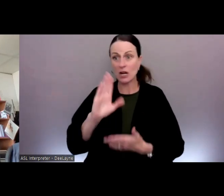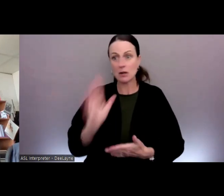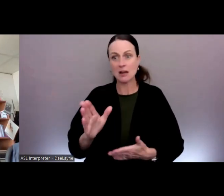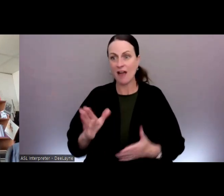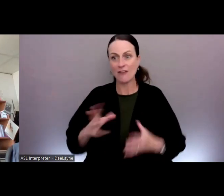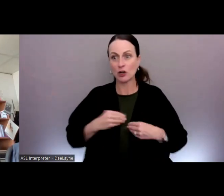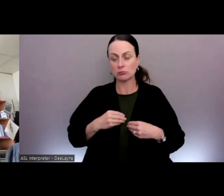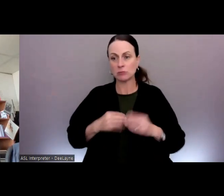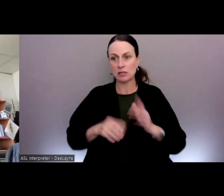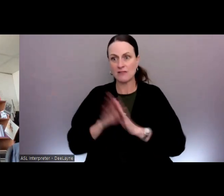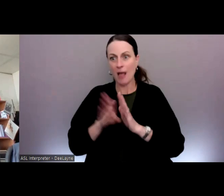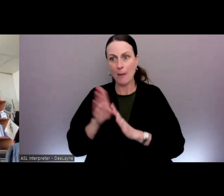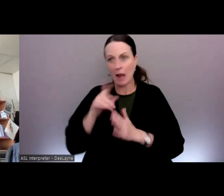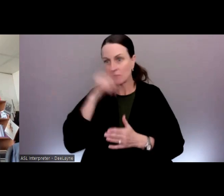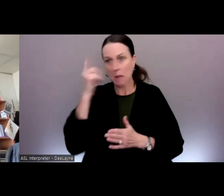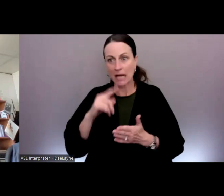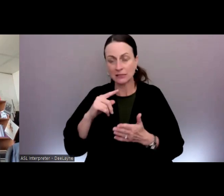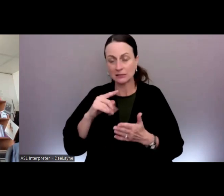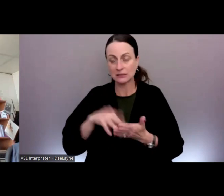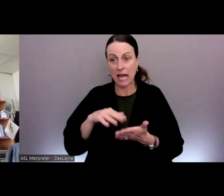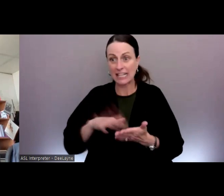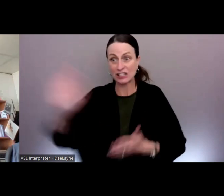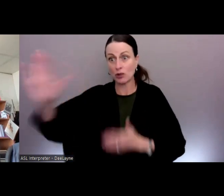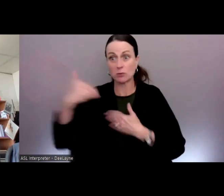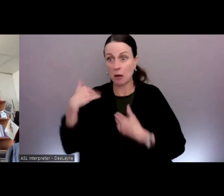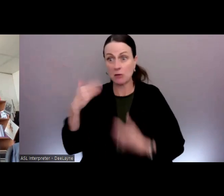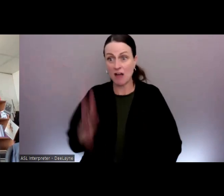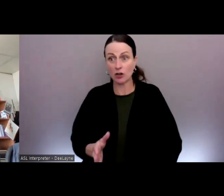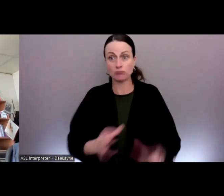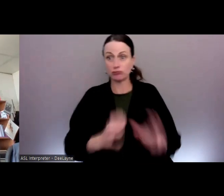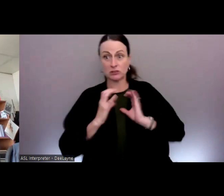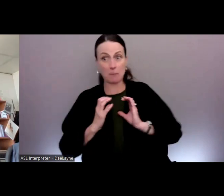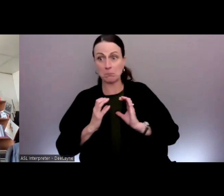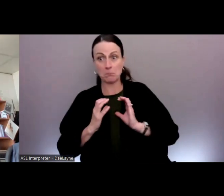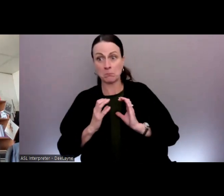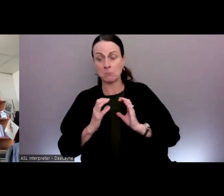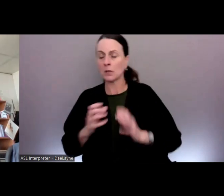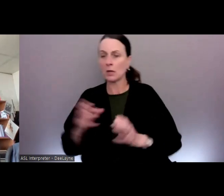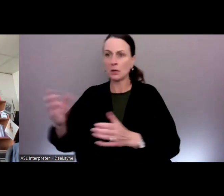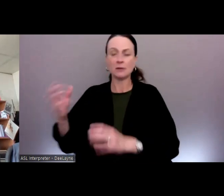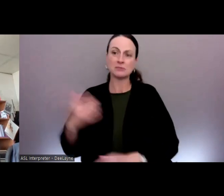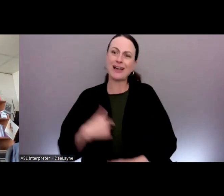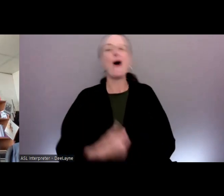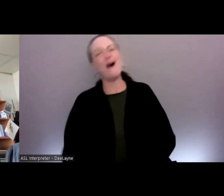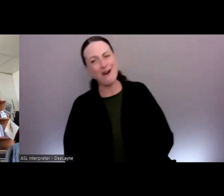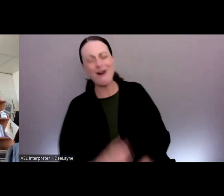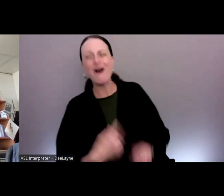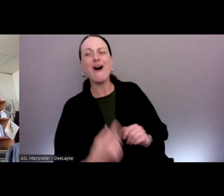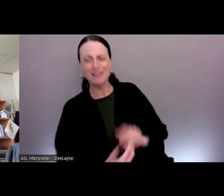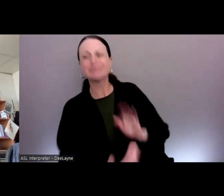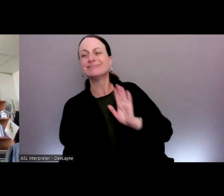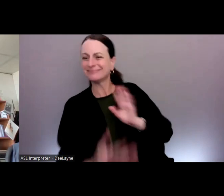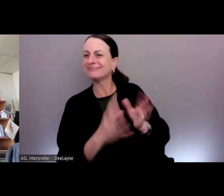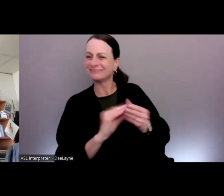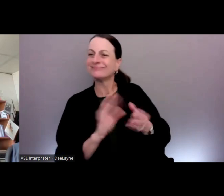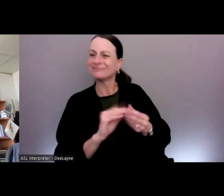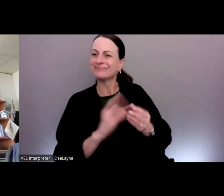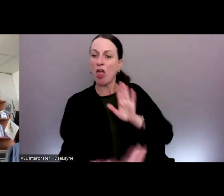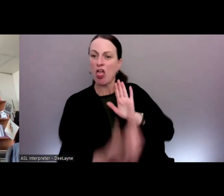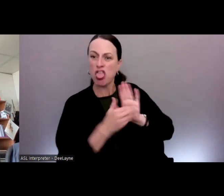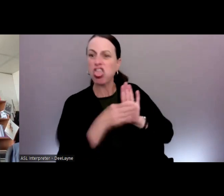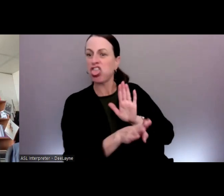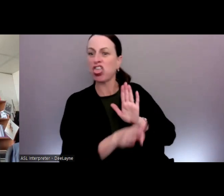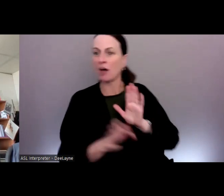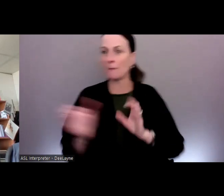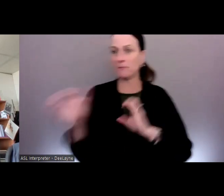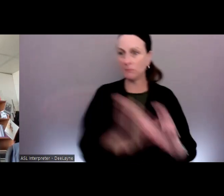development of Black Studies on as their responsibility. It just kept falling to the students. Studying this particular history, it just becomes